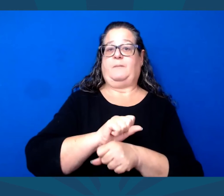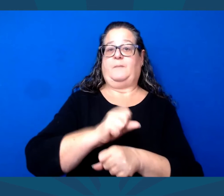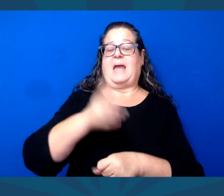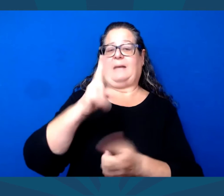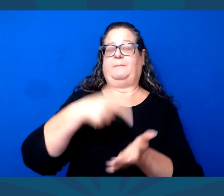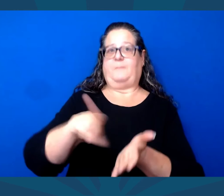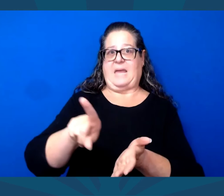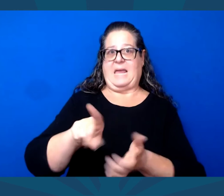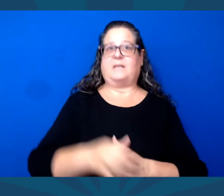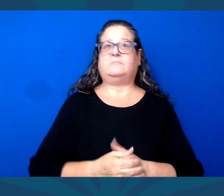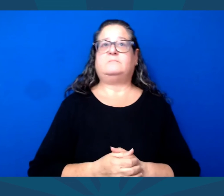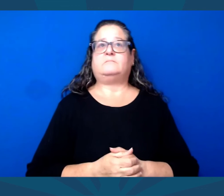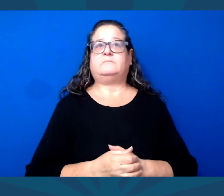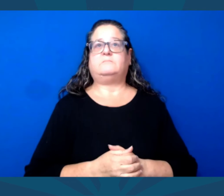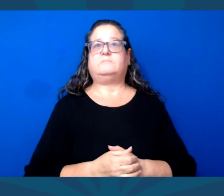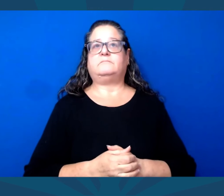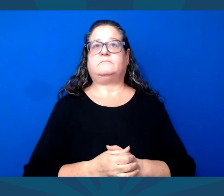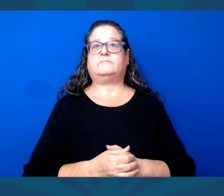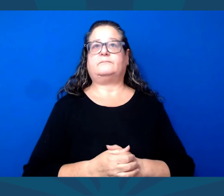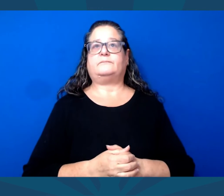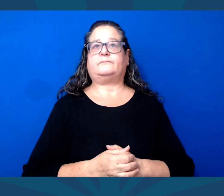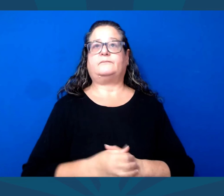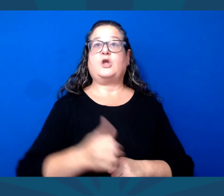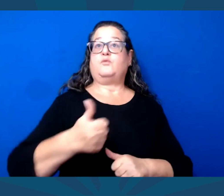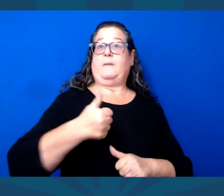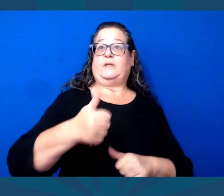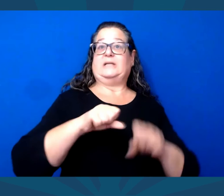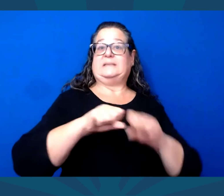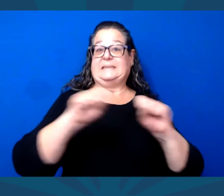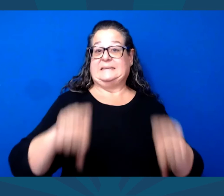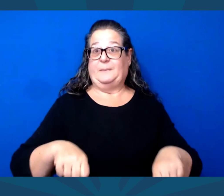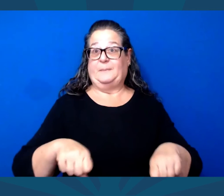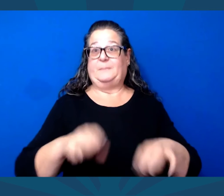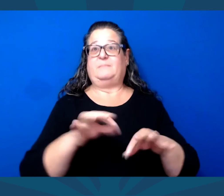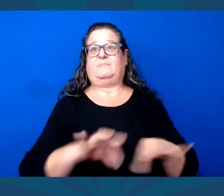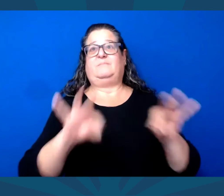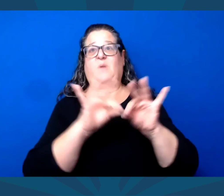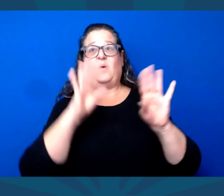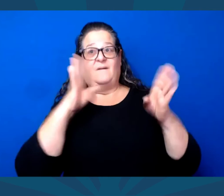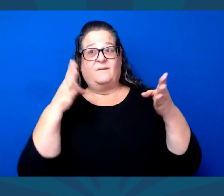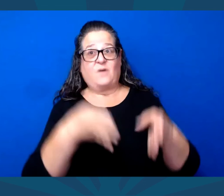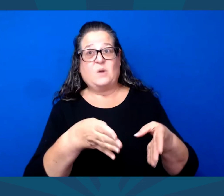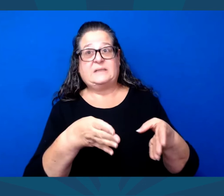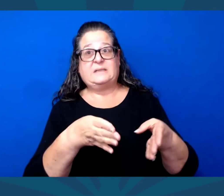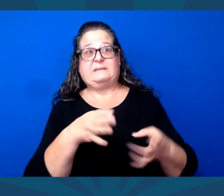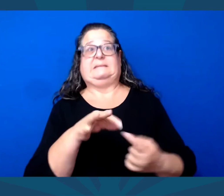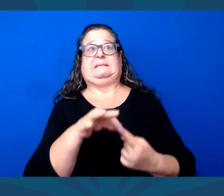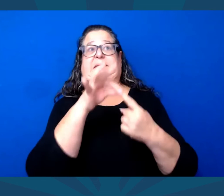developing the economy in face of inflation, and helping to bring high-paying jobs to her district.